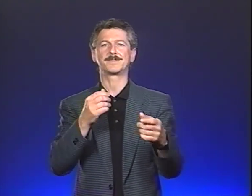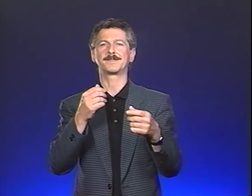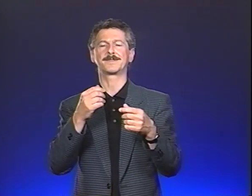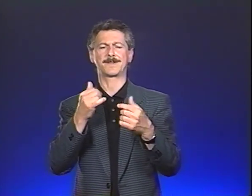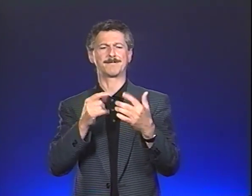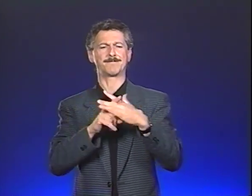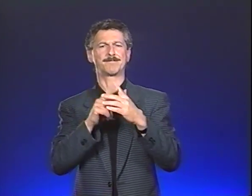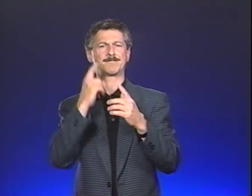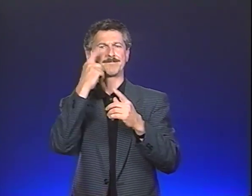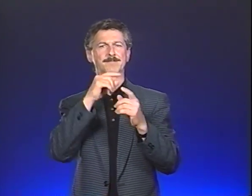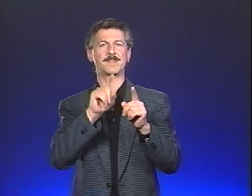non-manual signals.